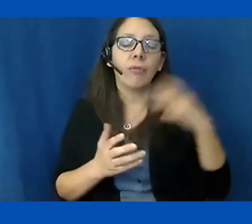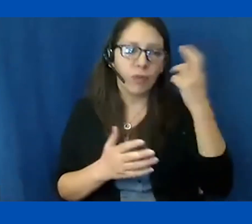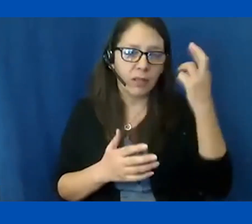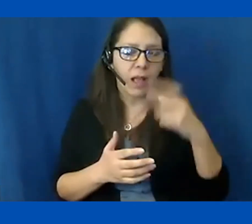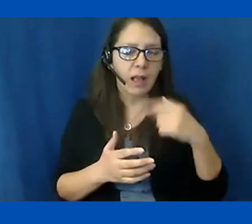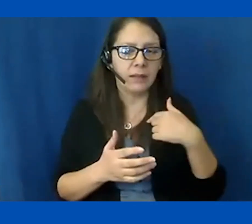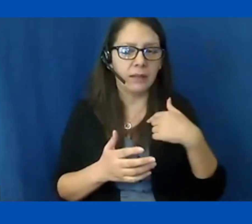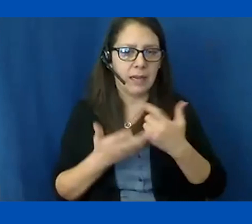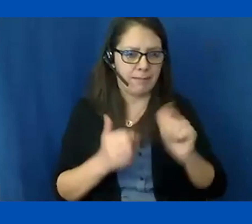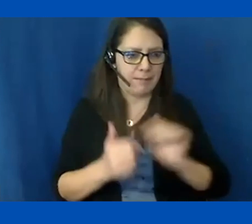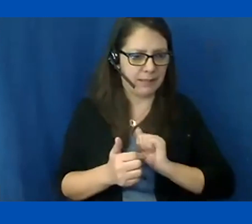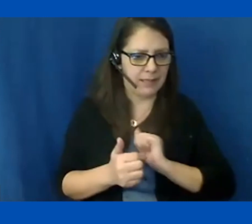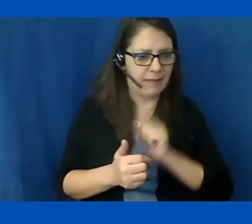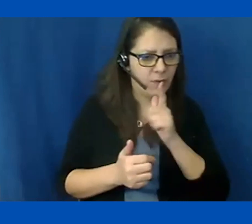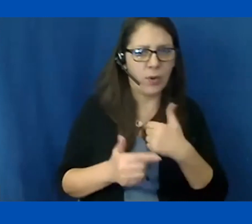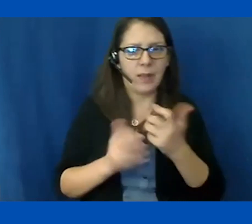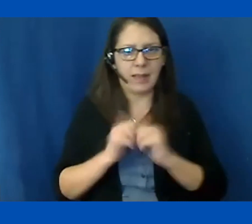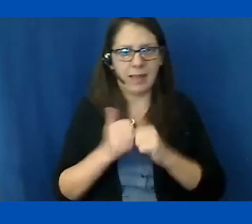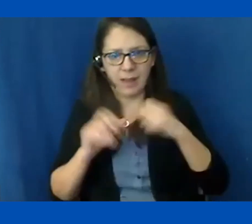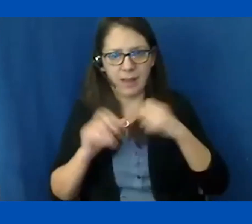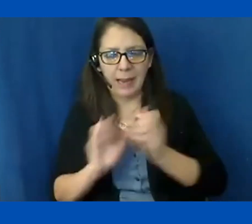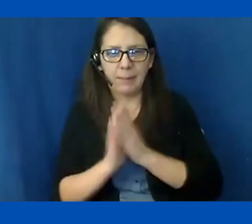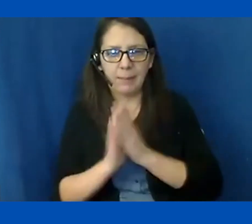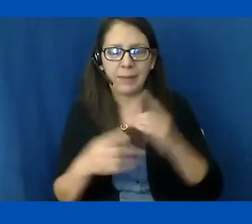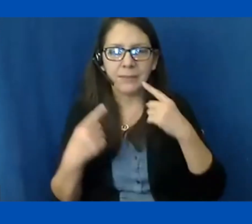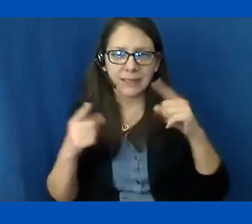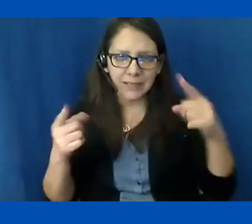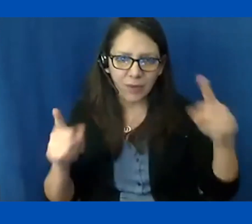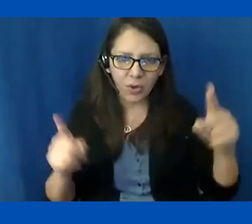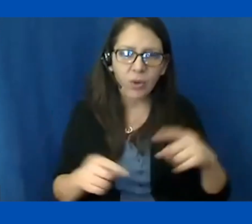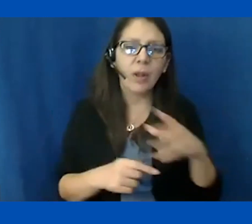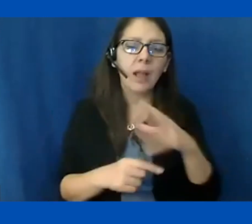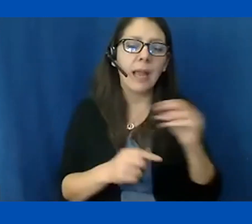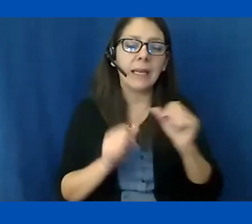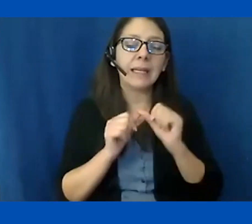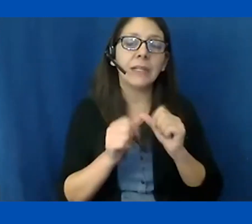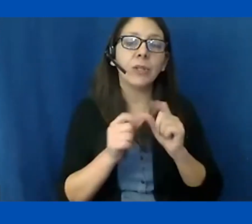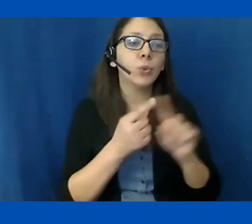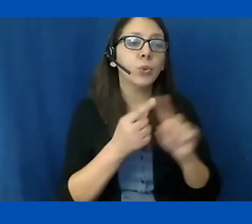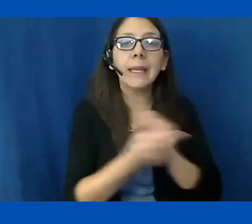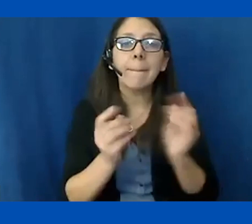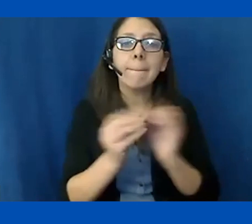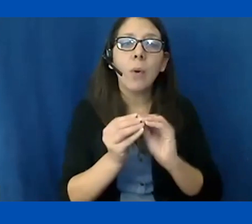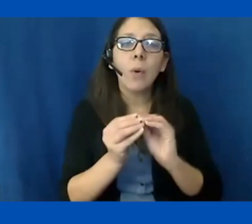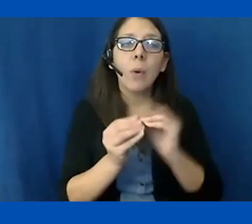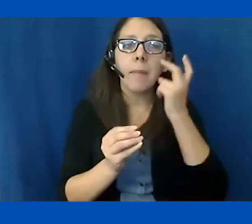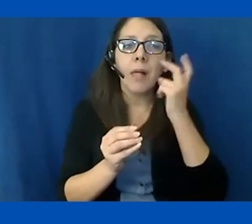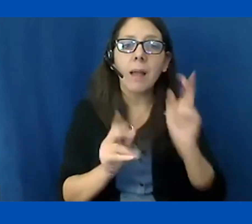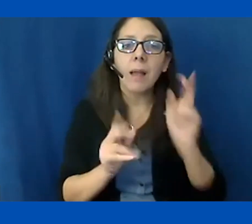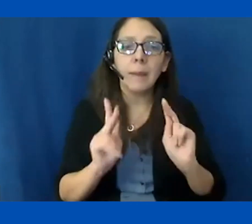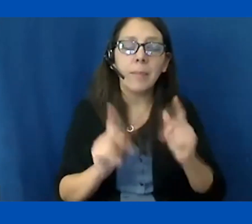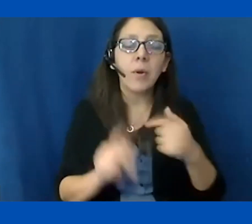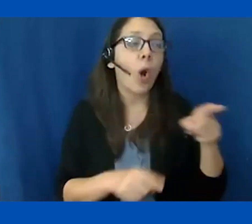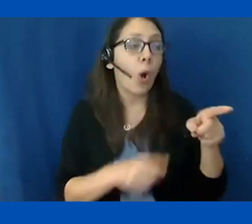more myself and everything like that, and continue to meet more blind people, I was like, okay, well, maybe that's cool for you,